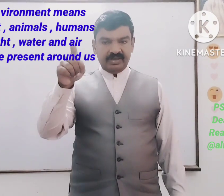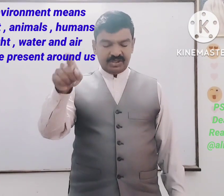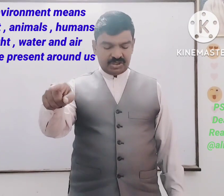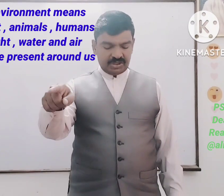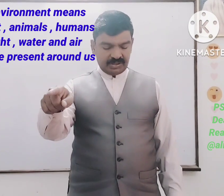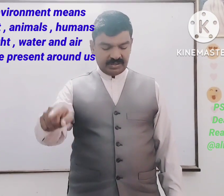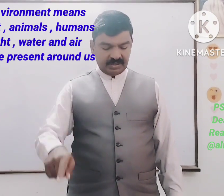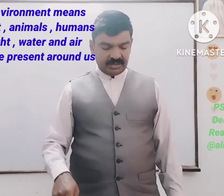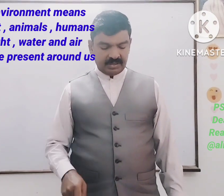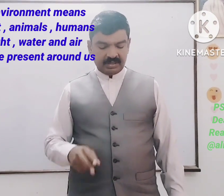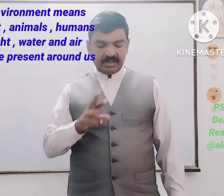which